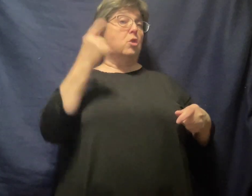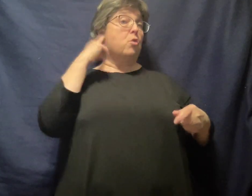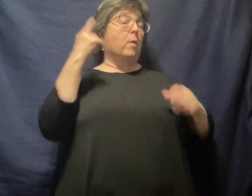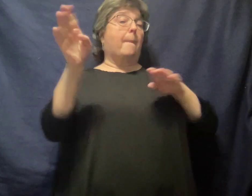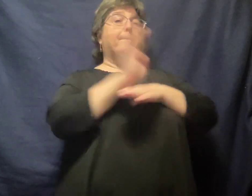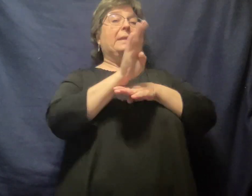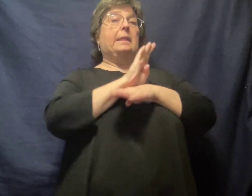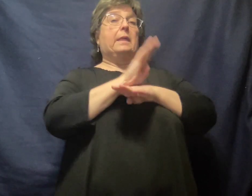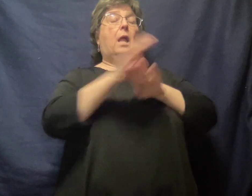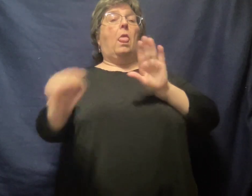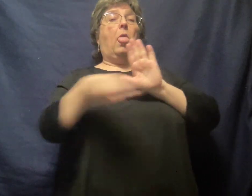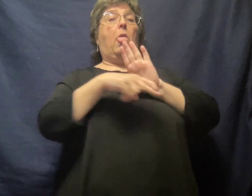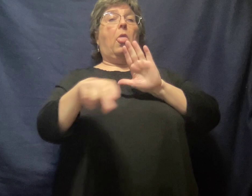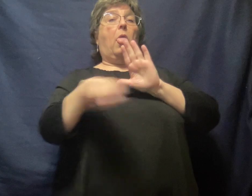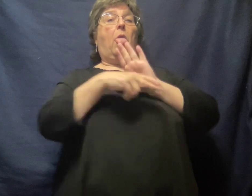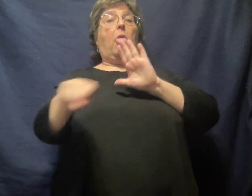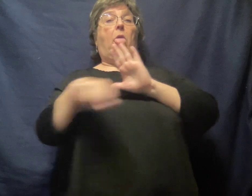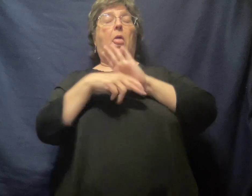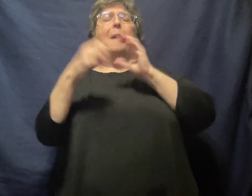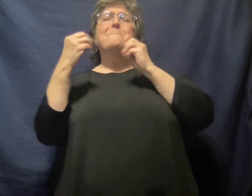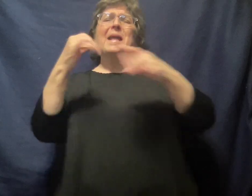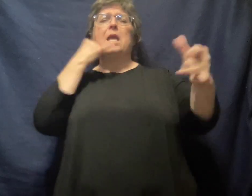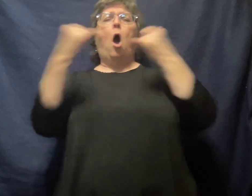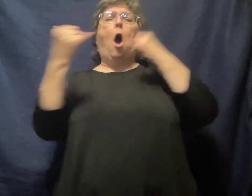signal because there's so many calls coming in per minute.